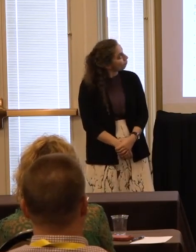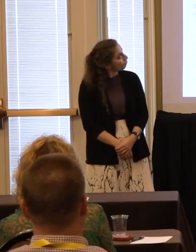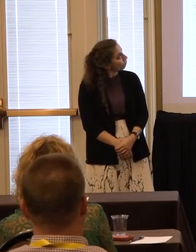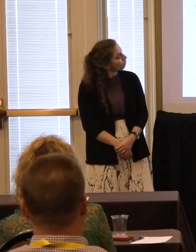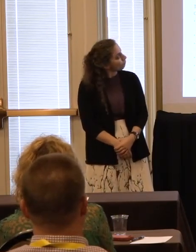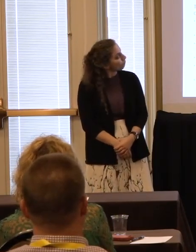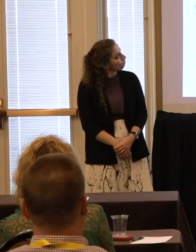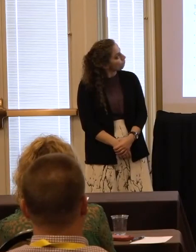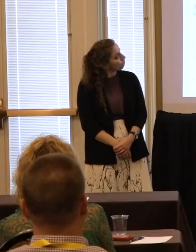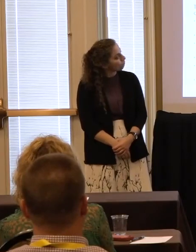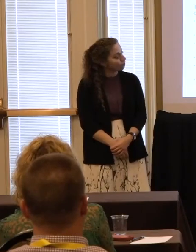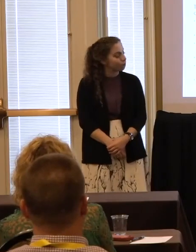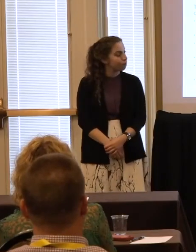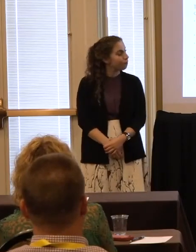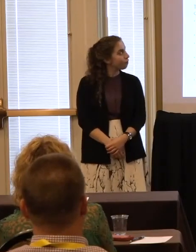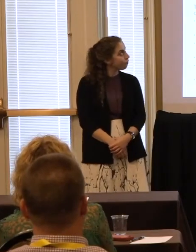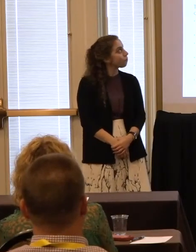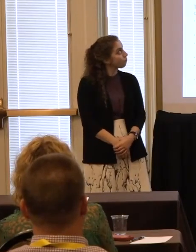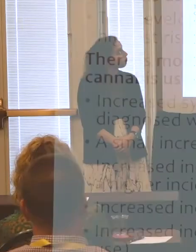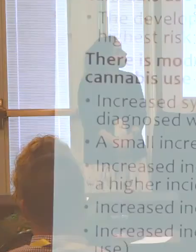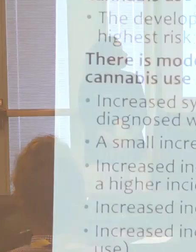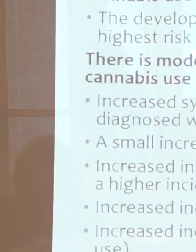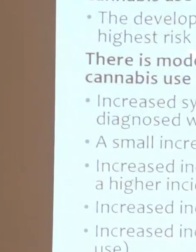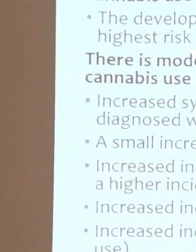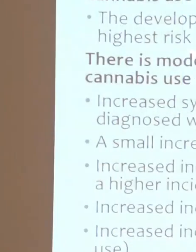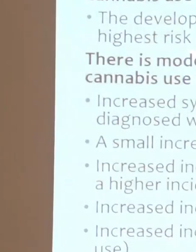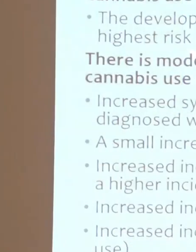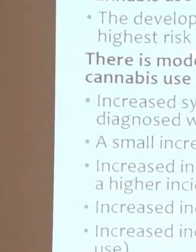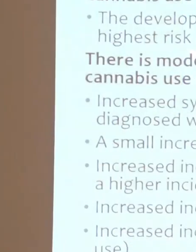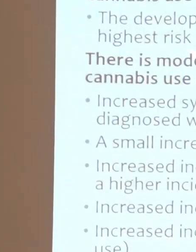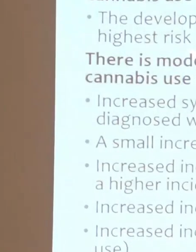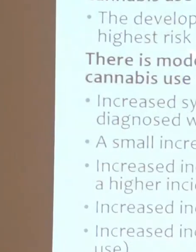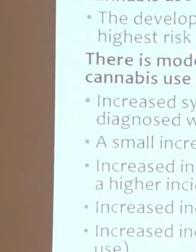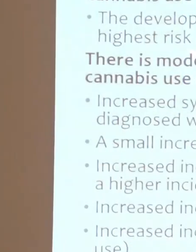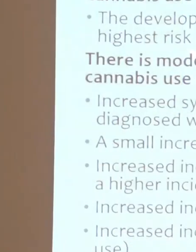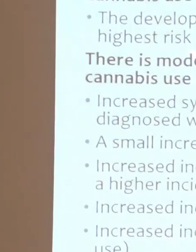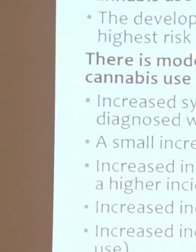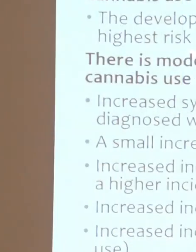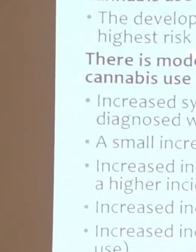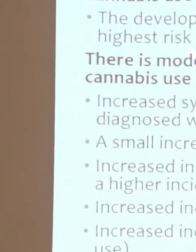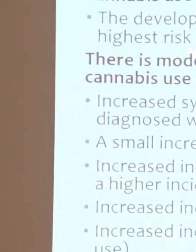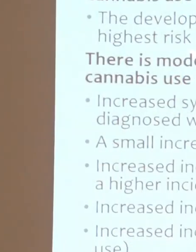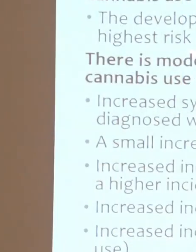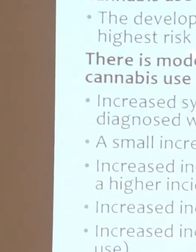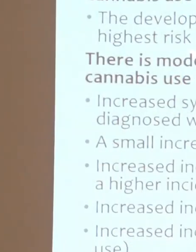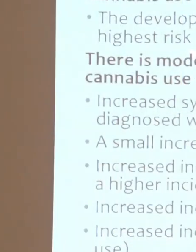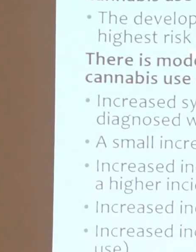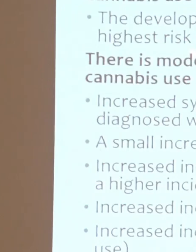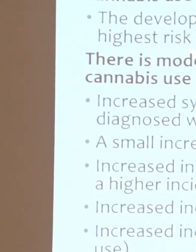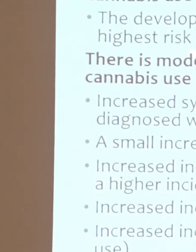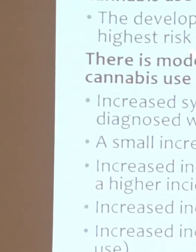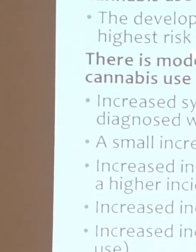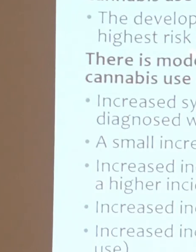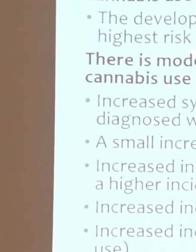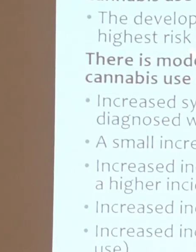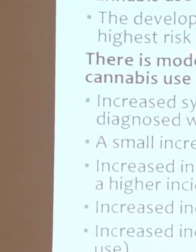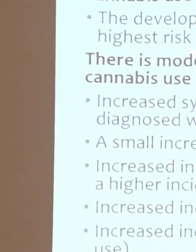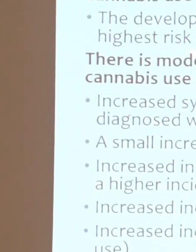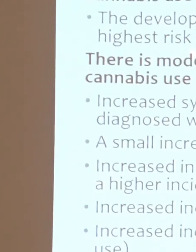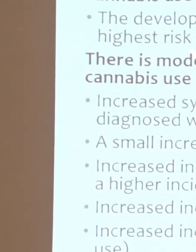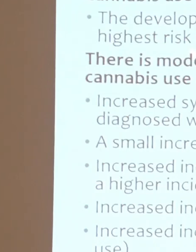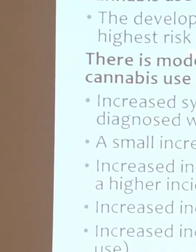So cannabis and psychiatric conditions. There's substantial evidence of a statistical association between cannabis use and